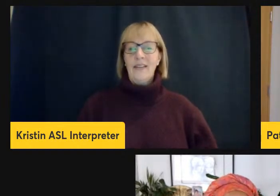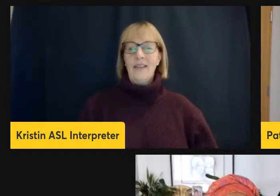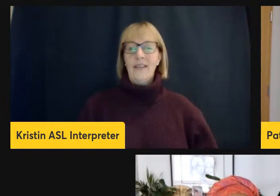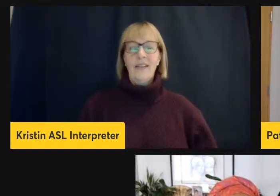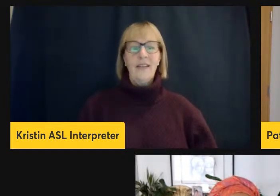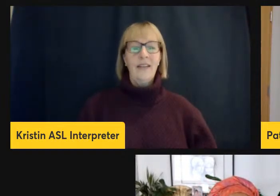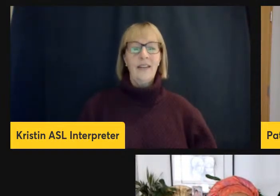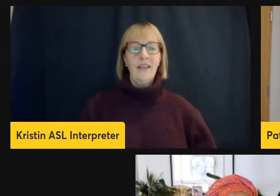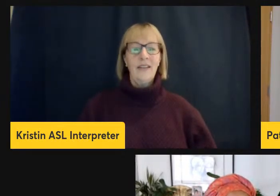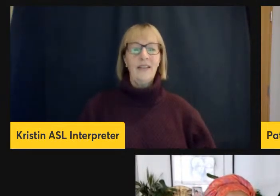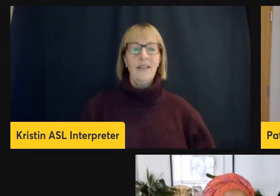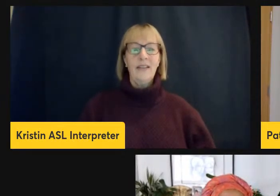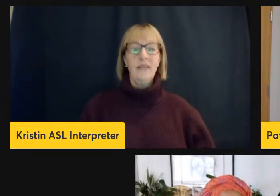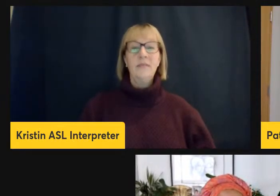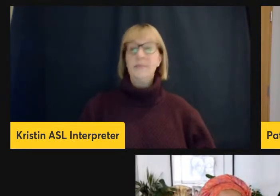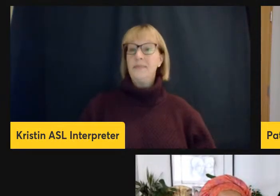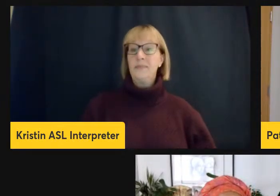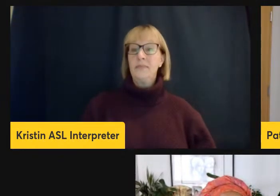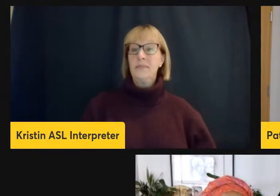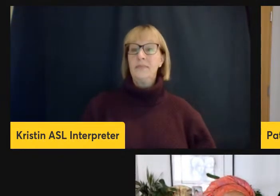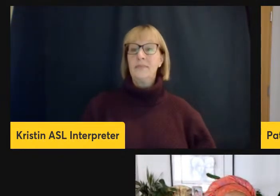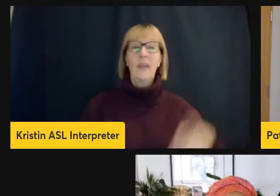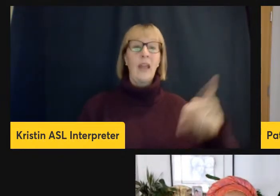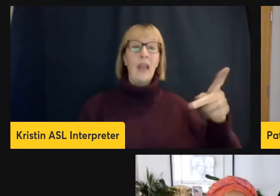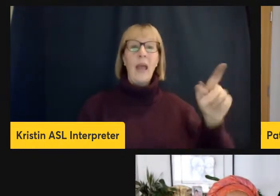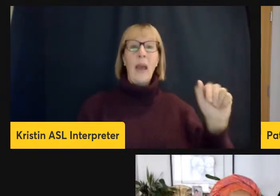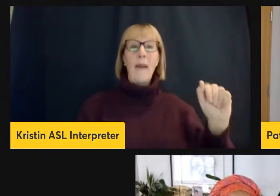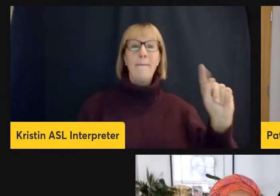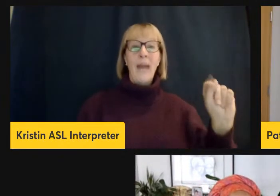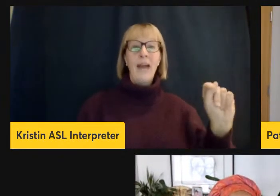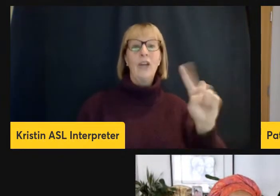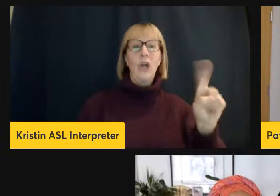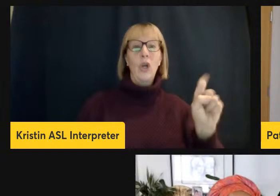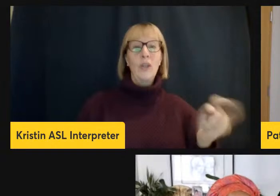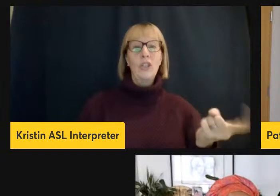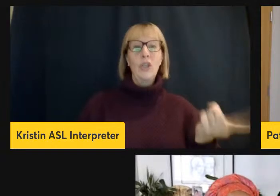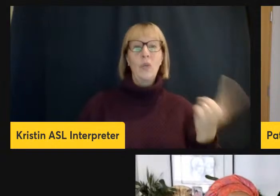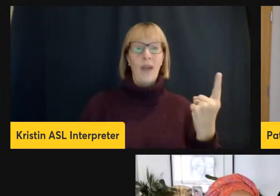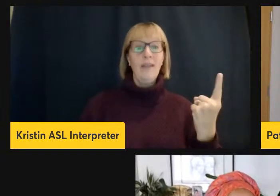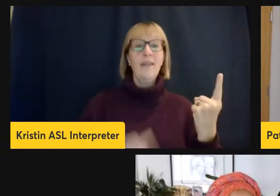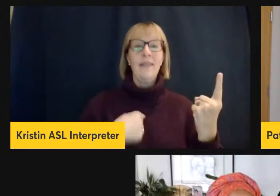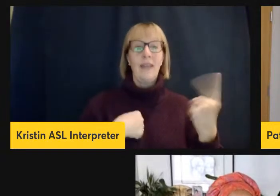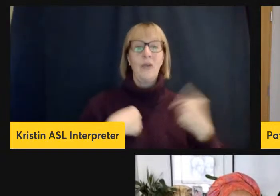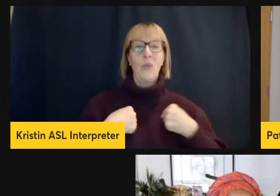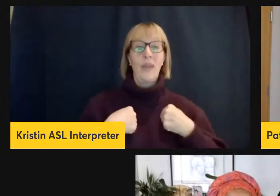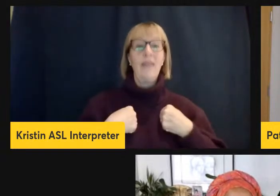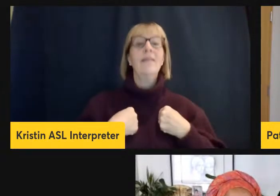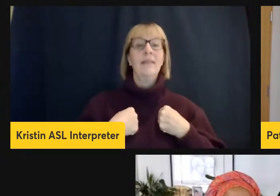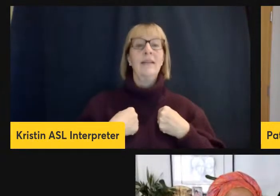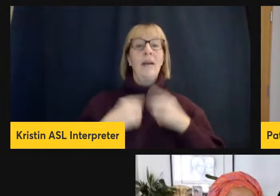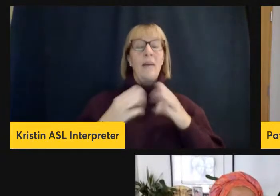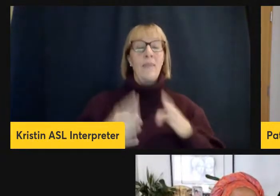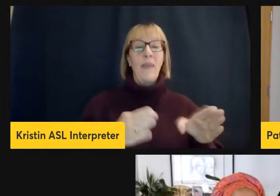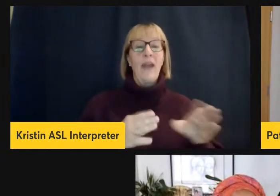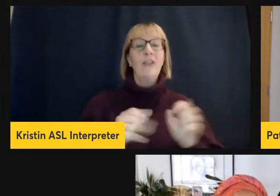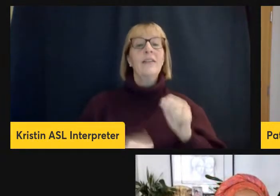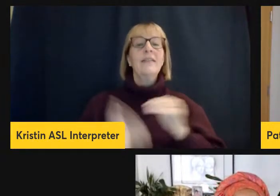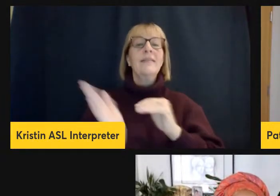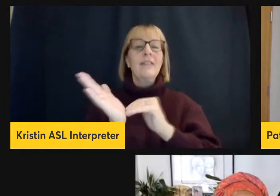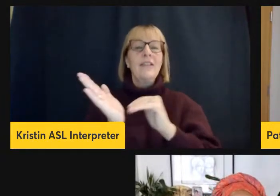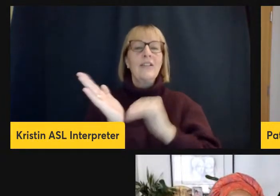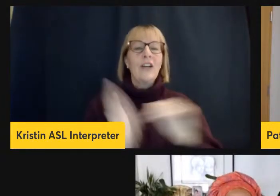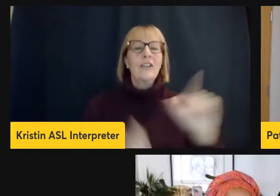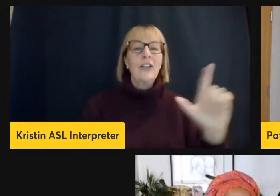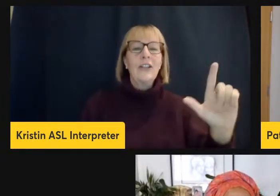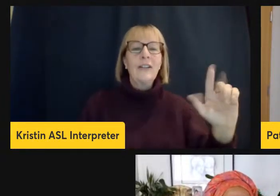So Pat, feel free to start with question 1 that we have pre-prepared, and then Dr. Lundy's slides are going to try to reload. We're